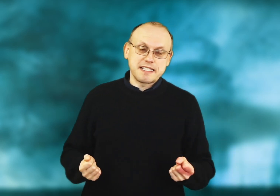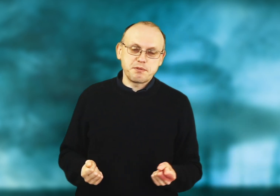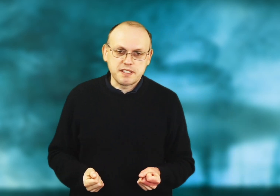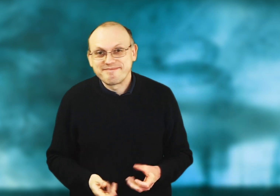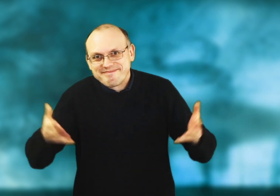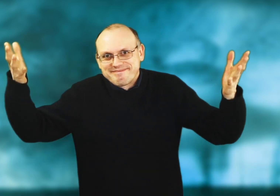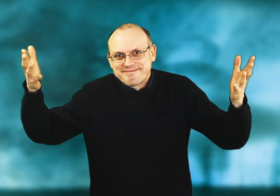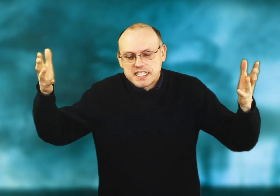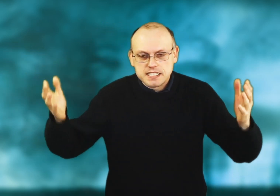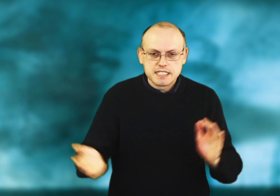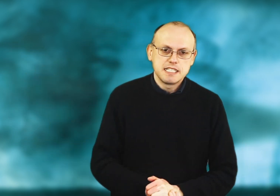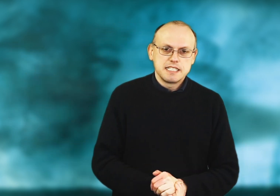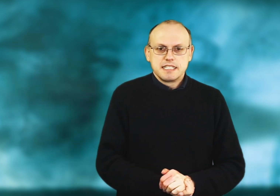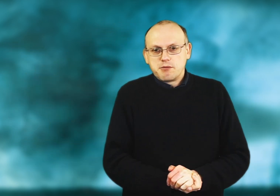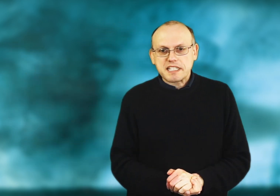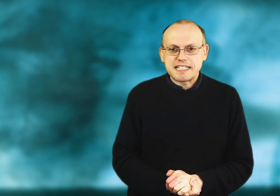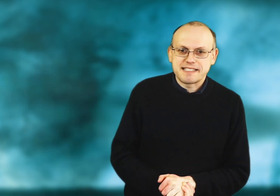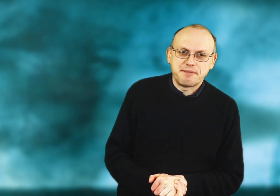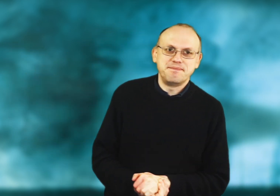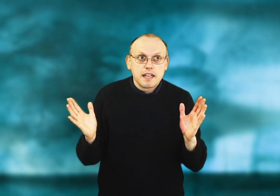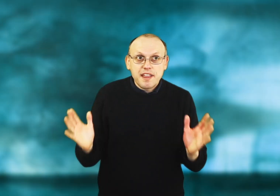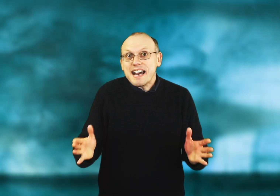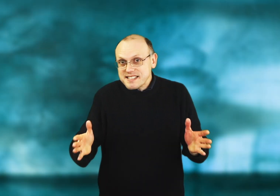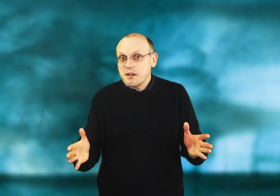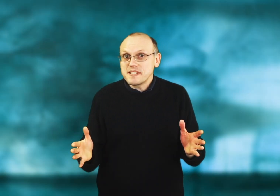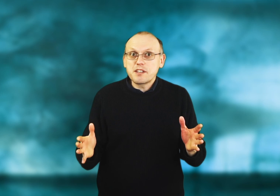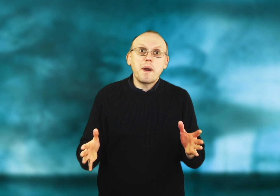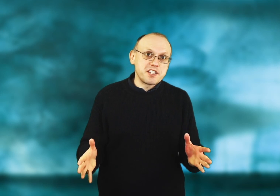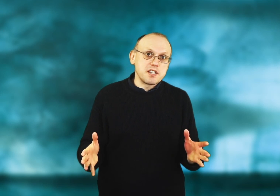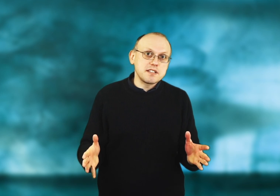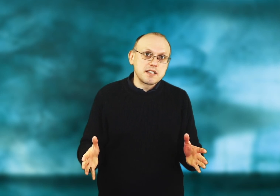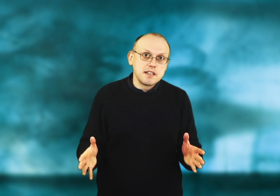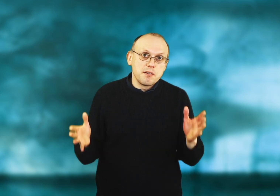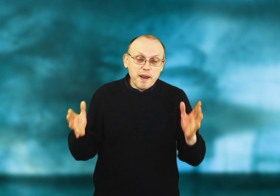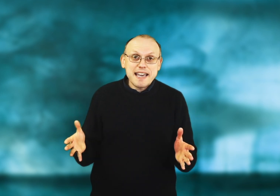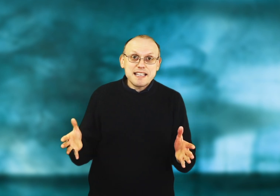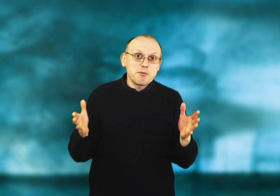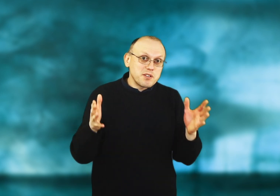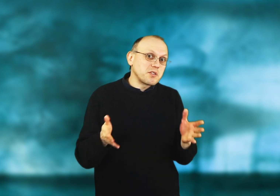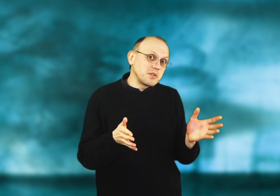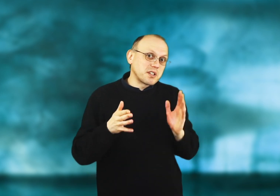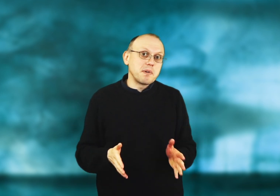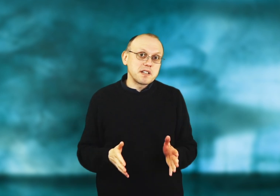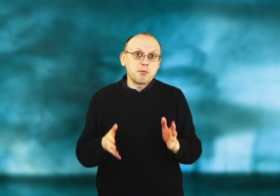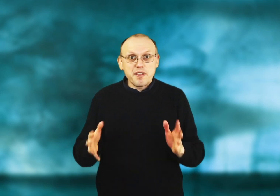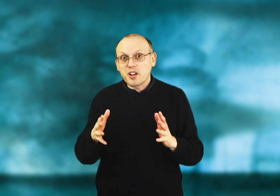exception. What can I say? There are some situations when we don't use commas with the